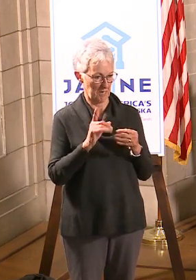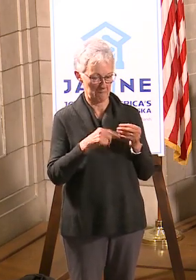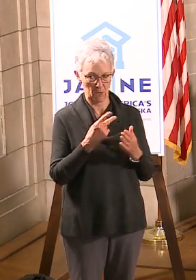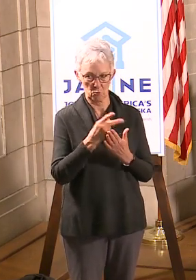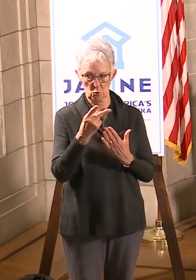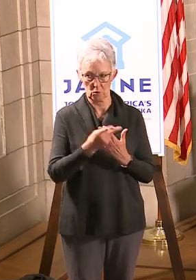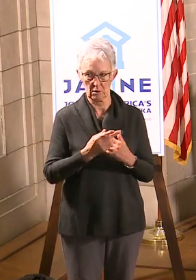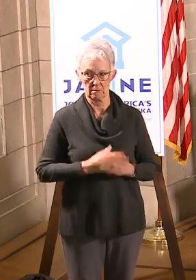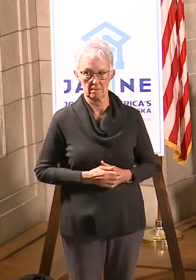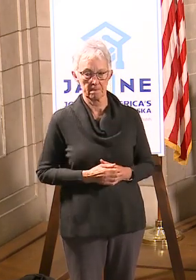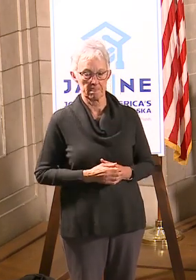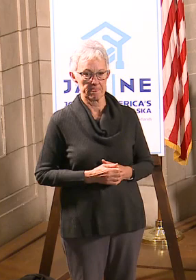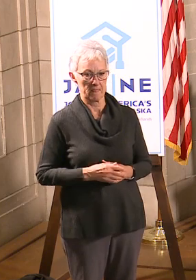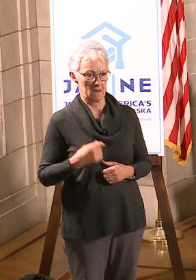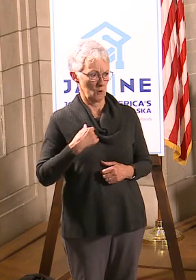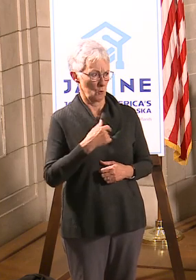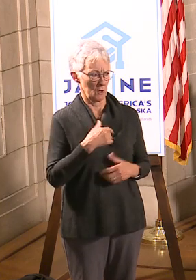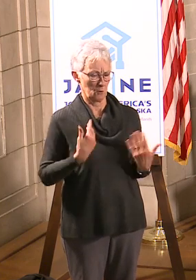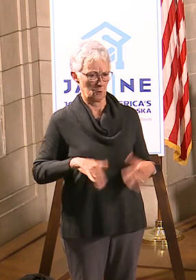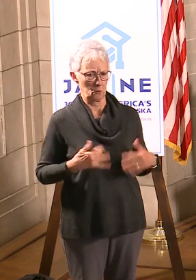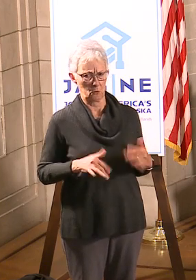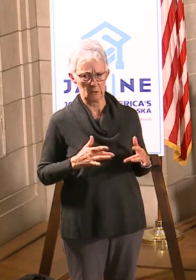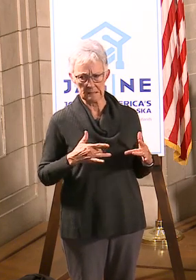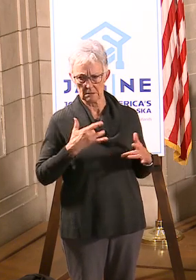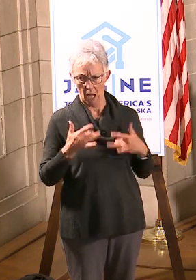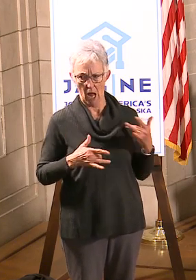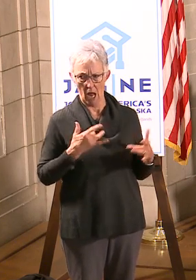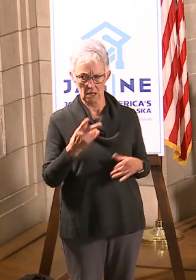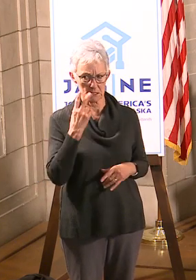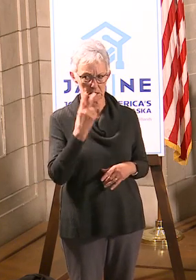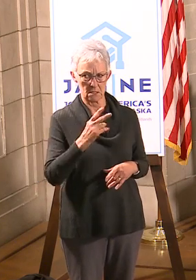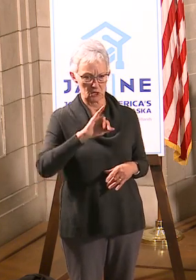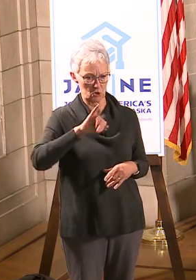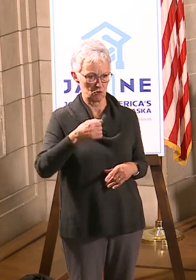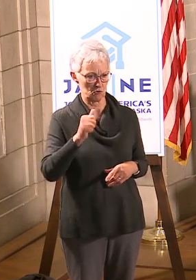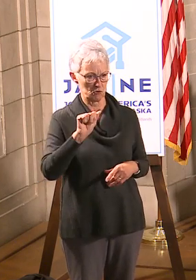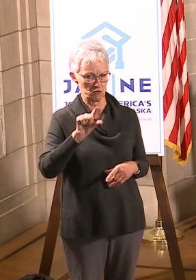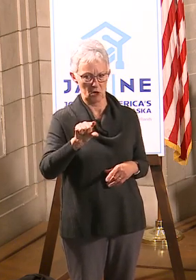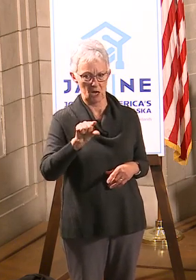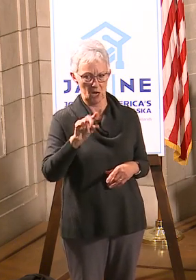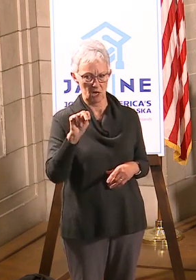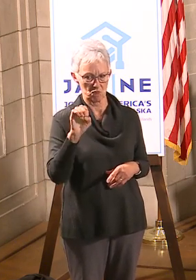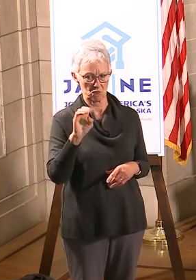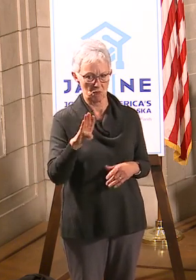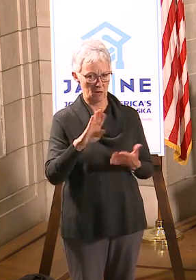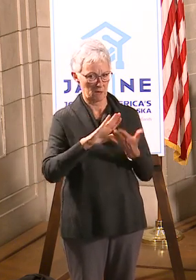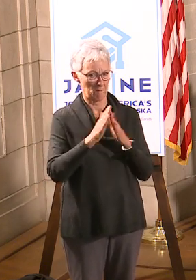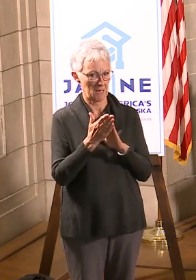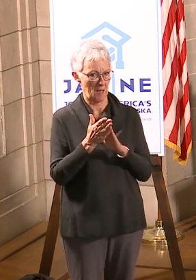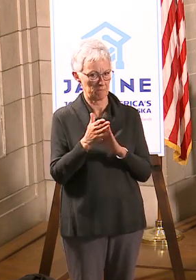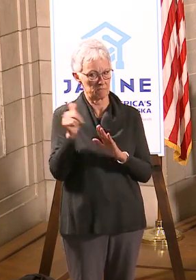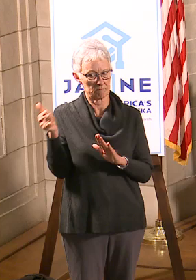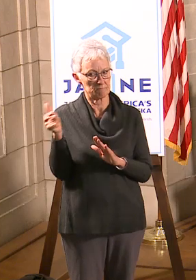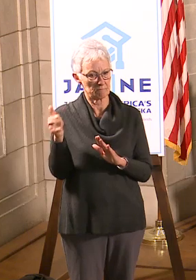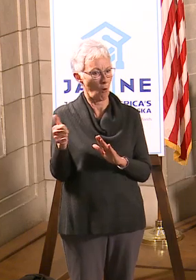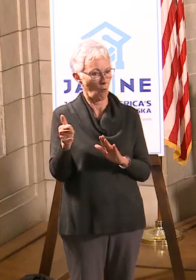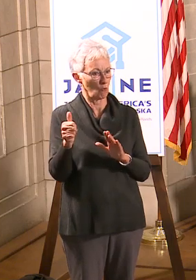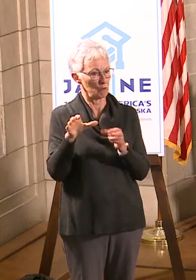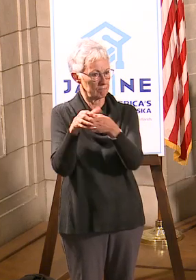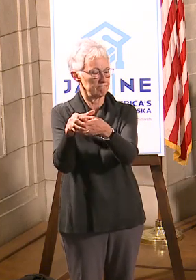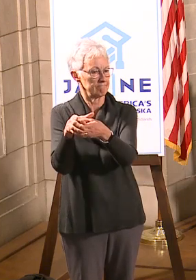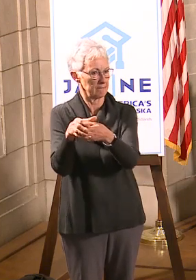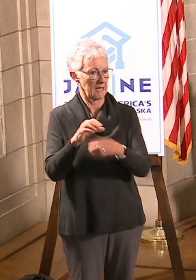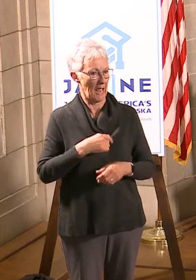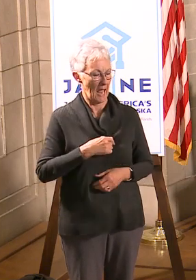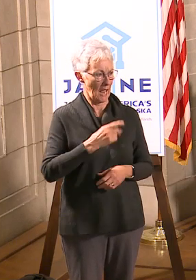We're just extraordinarily excited at the Department of Labor to see JAG Nebraska become its own affiliate. It's a program that I